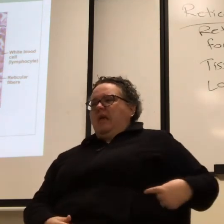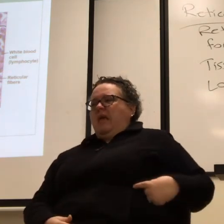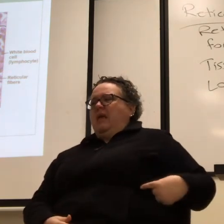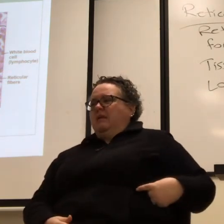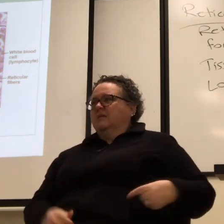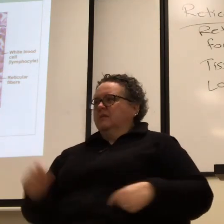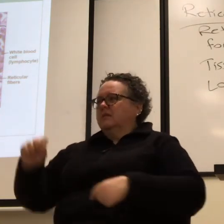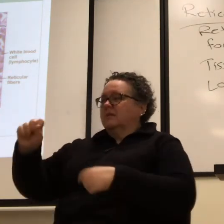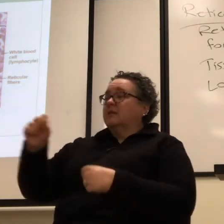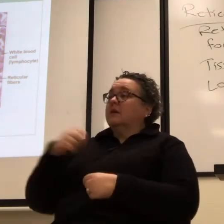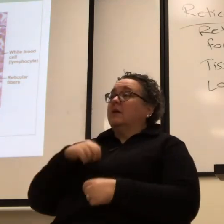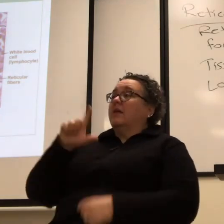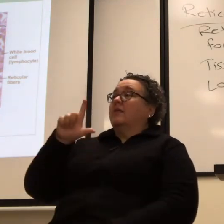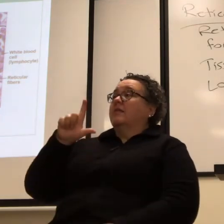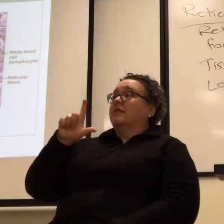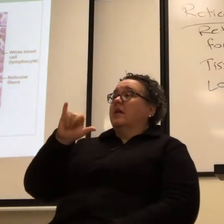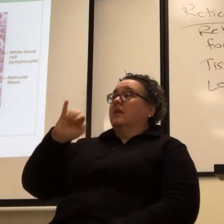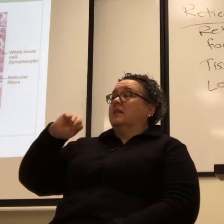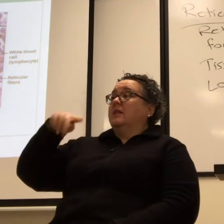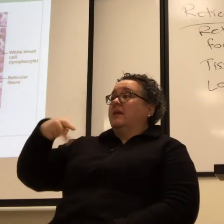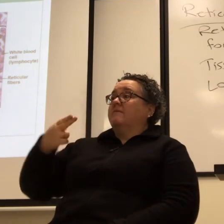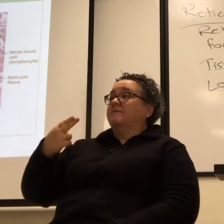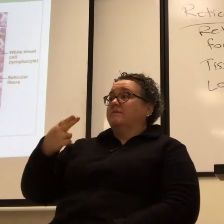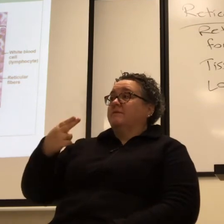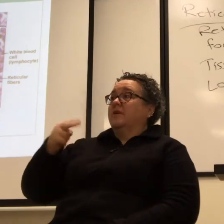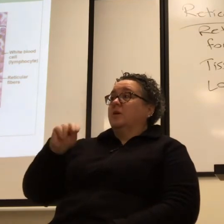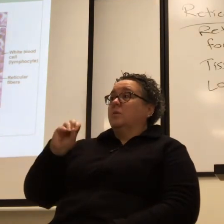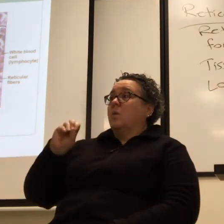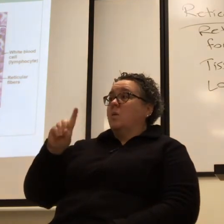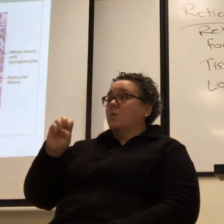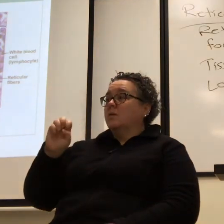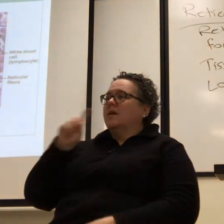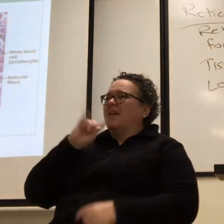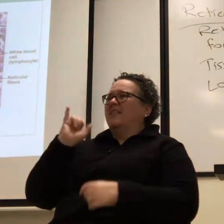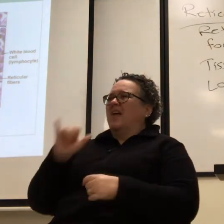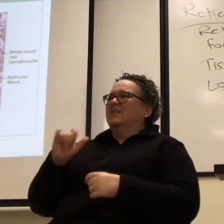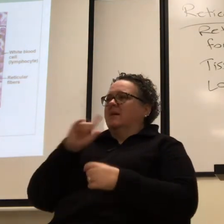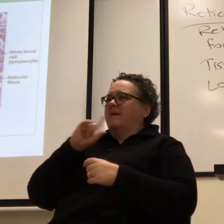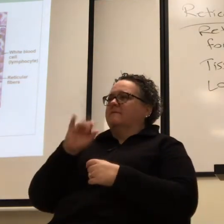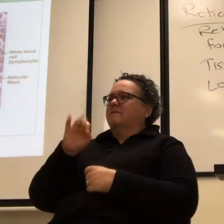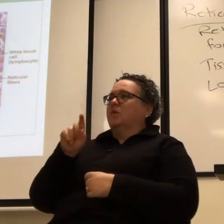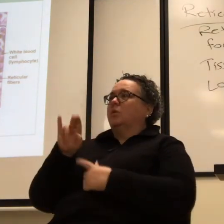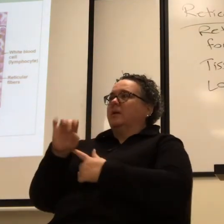The lymph node filters lymph. Lymph is a fluid. Okay.